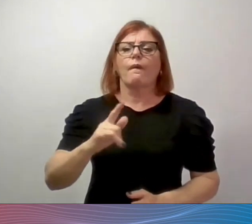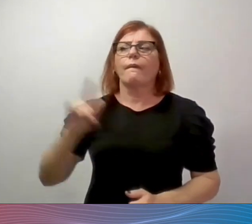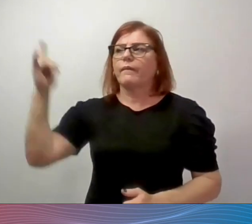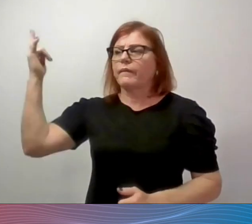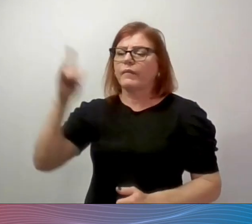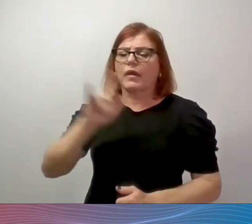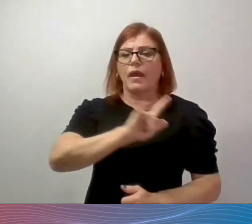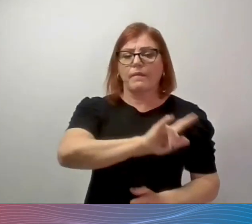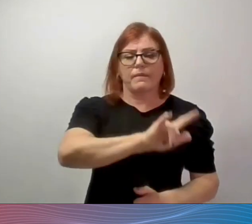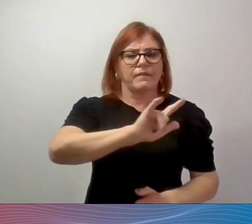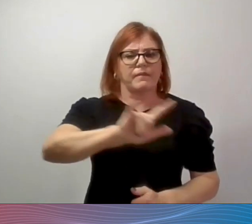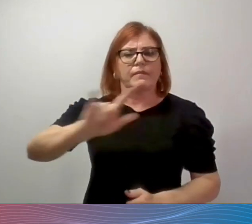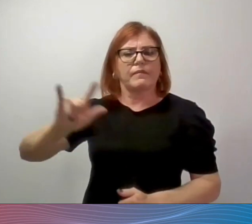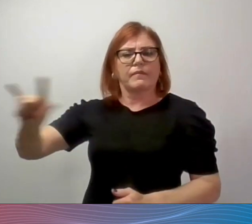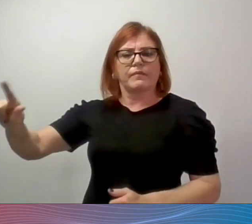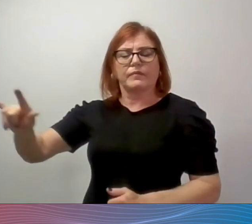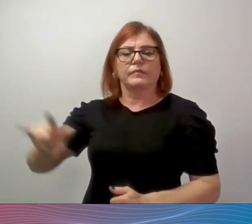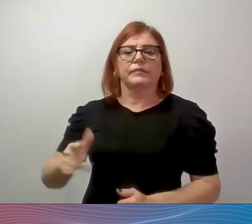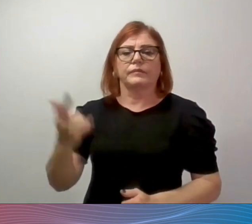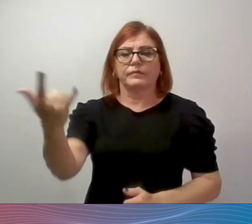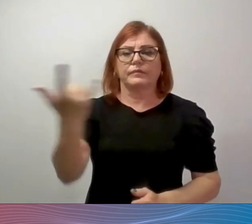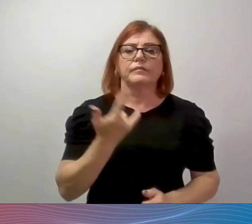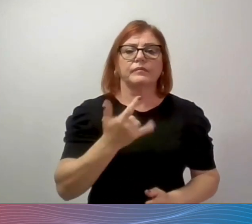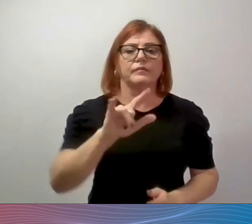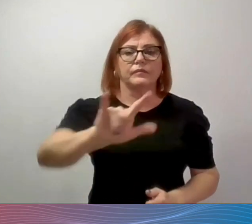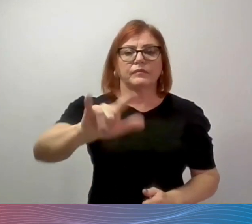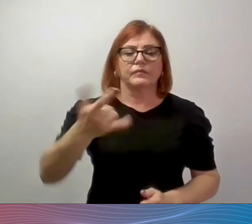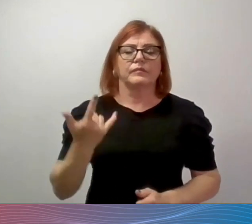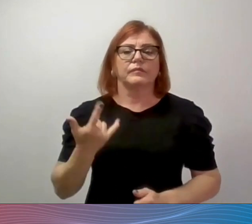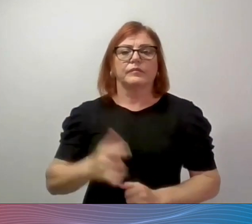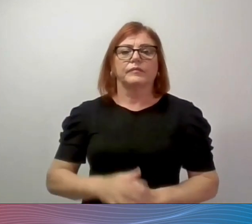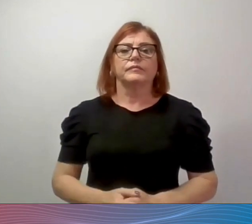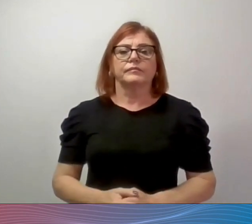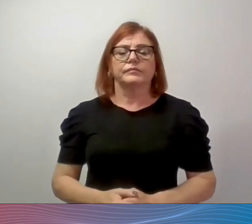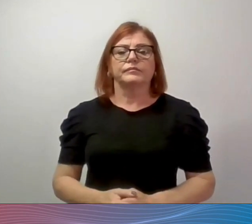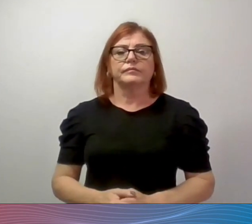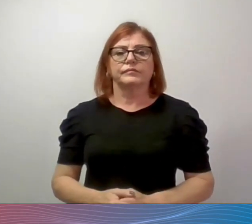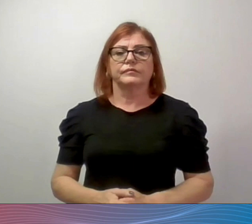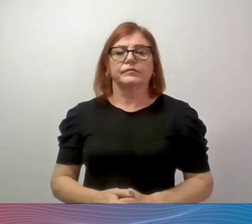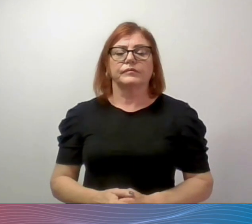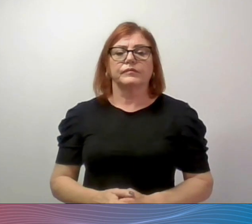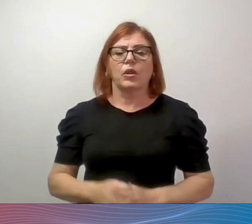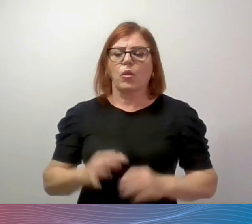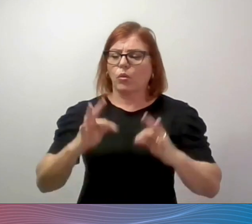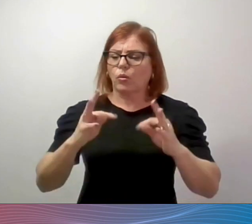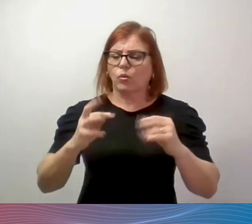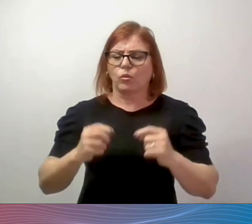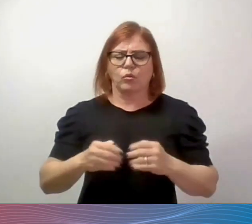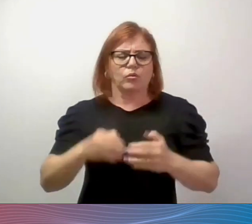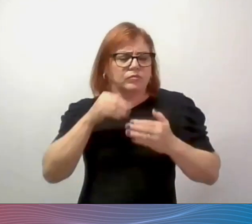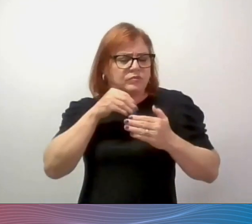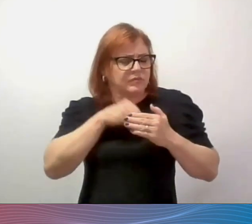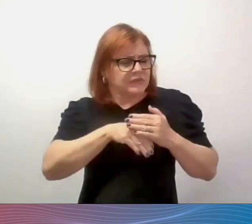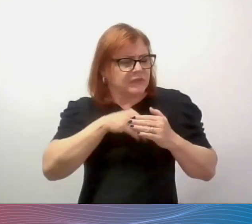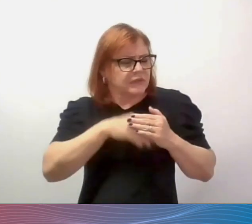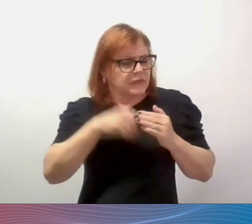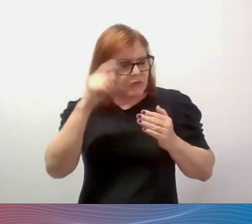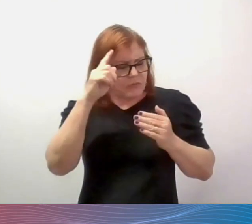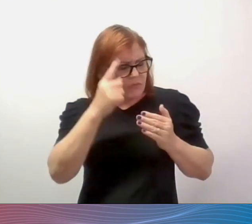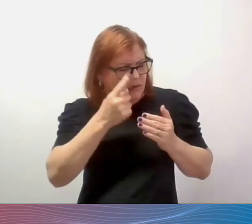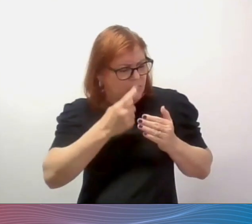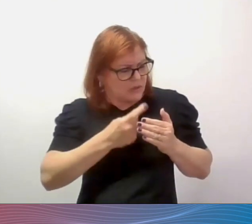Lord Jesus, it is a commandment. E aquele que guarda os seus mandamentos permanece em Deus e Deus